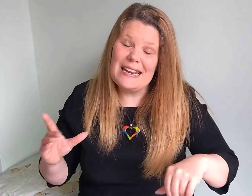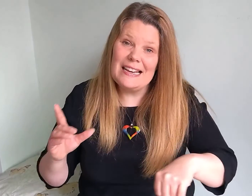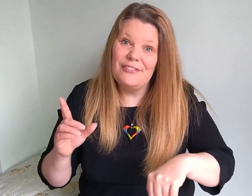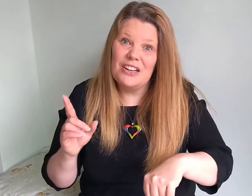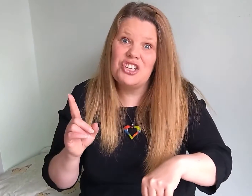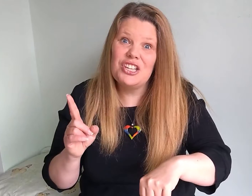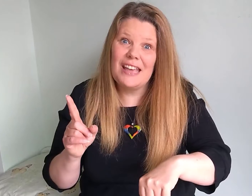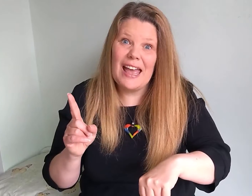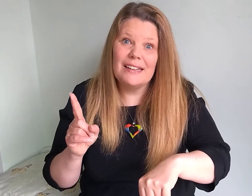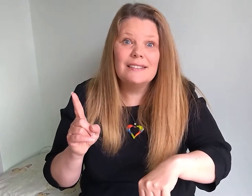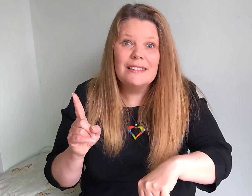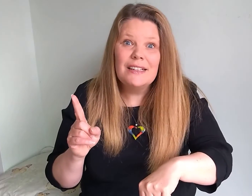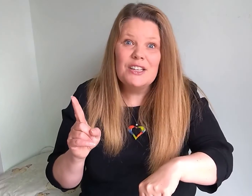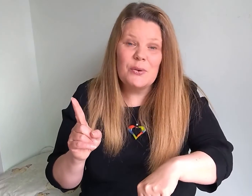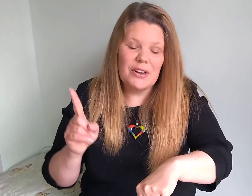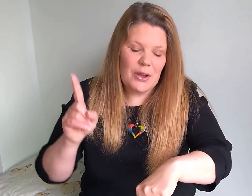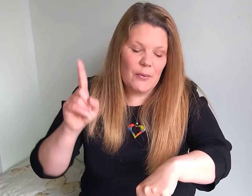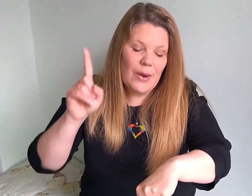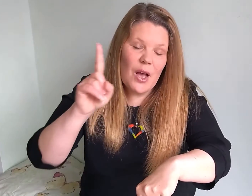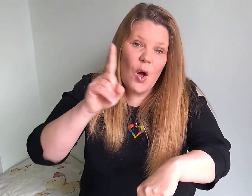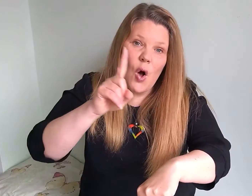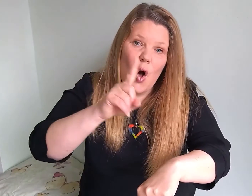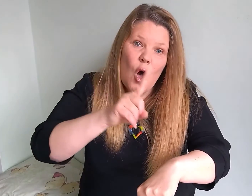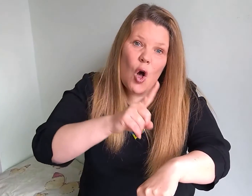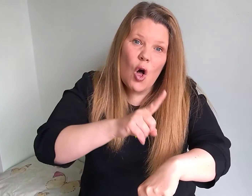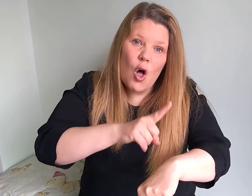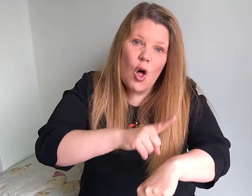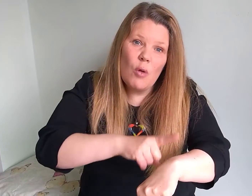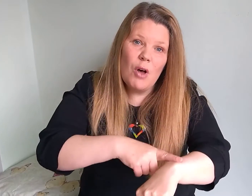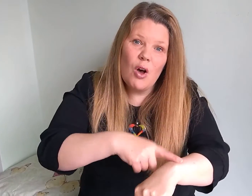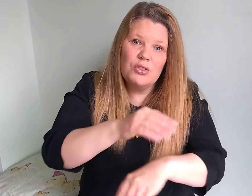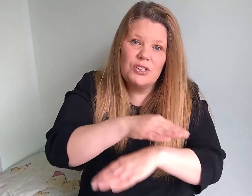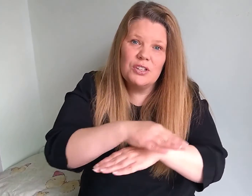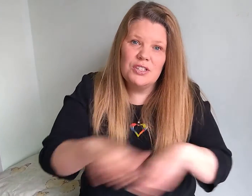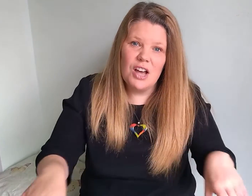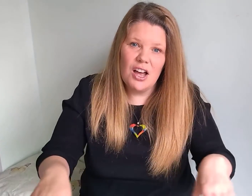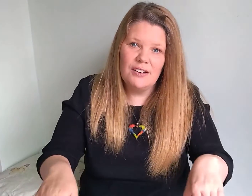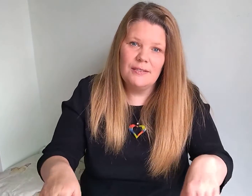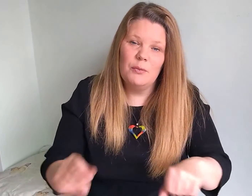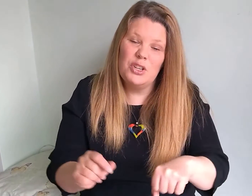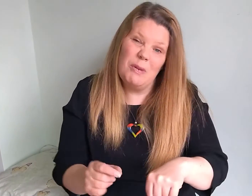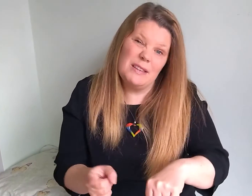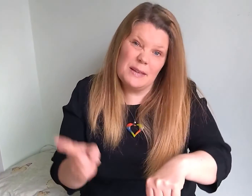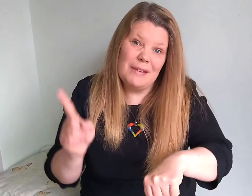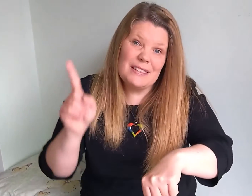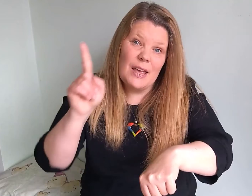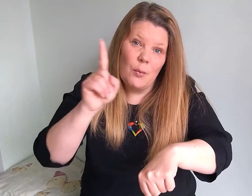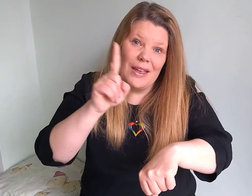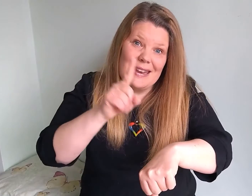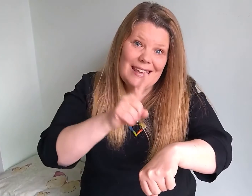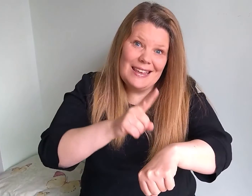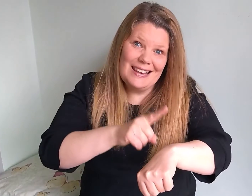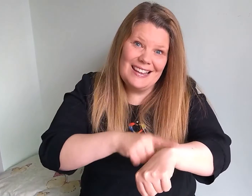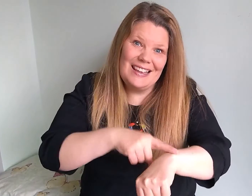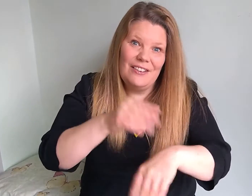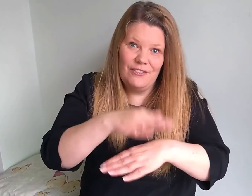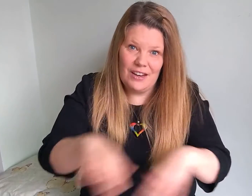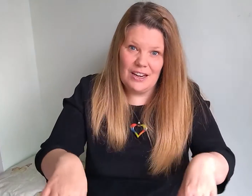nearly finished again. So we're going to go, we're almost done, which basically means we're nearly